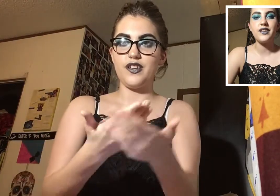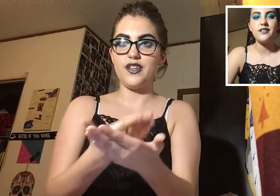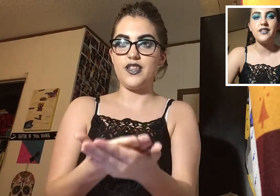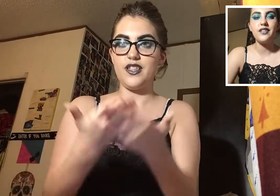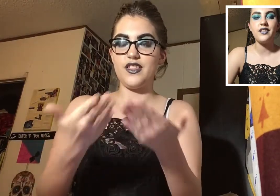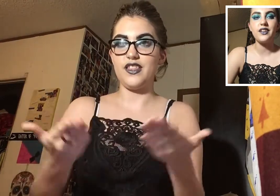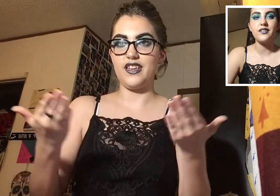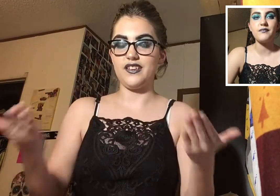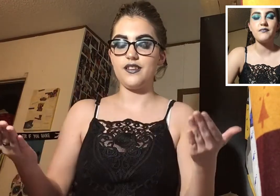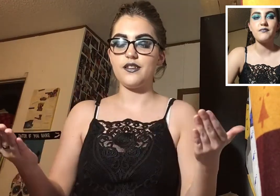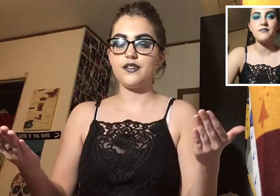Everything.